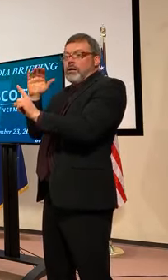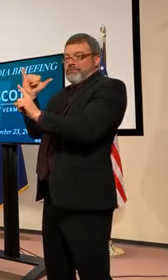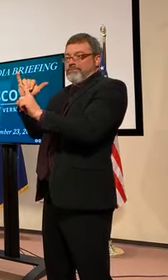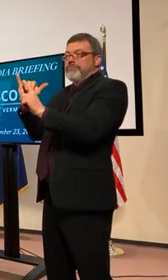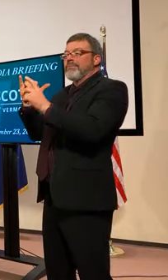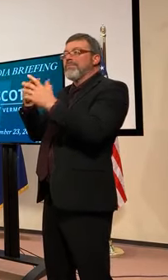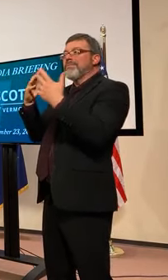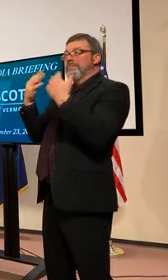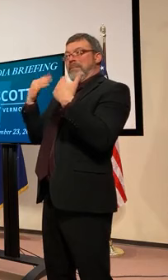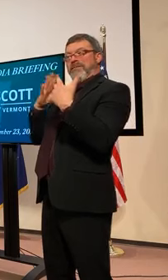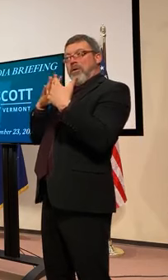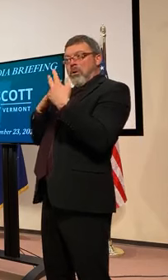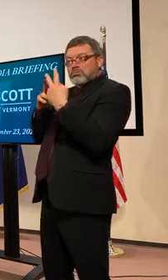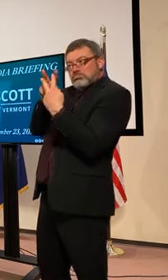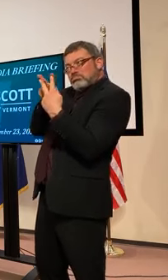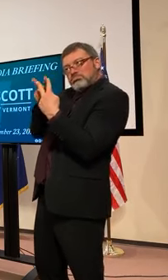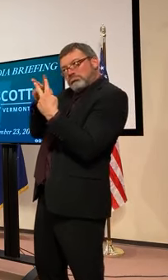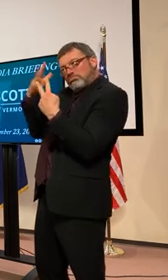tests.